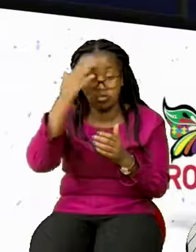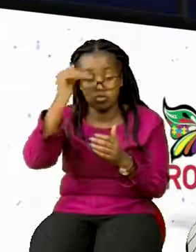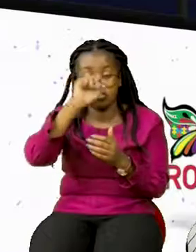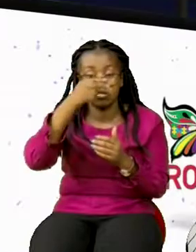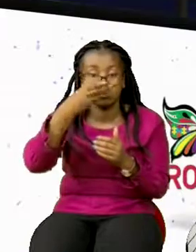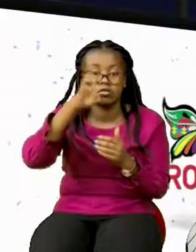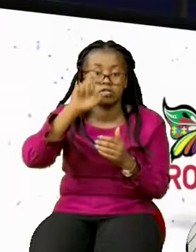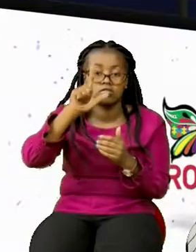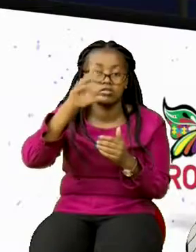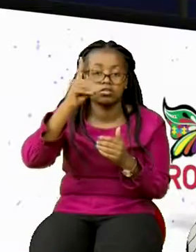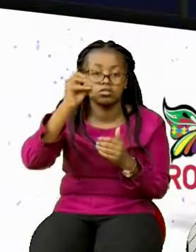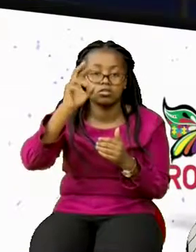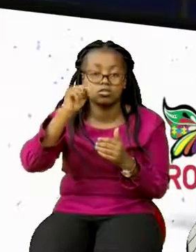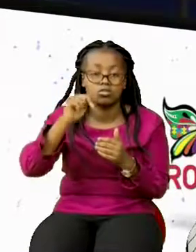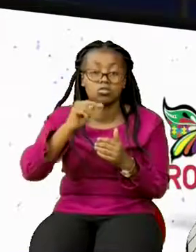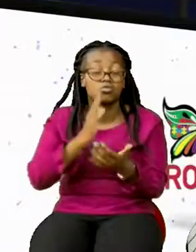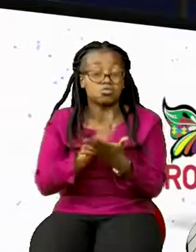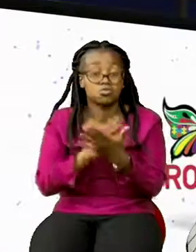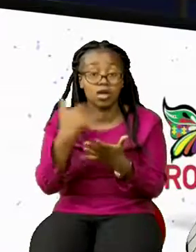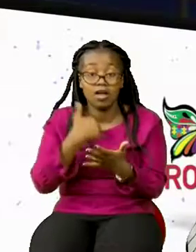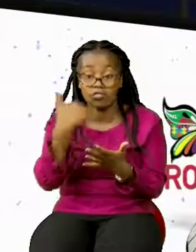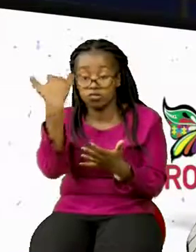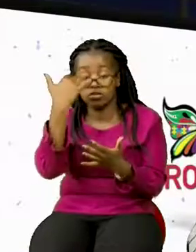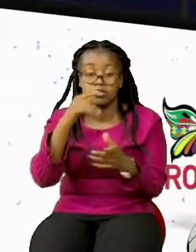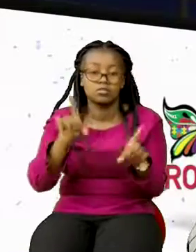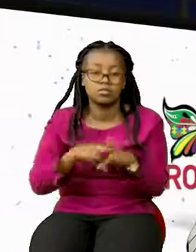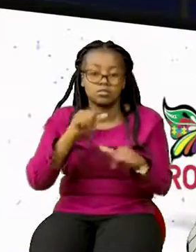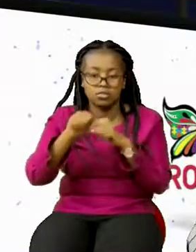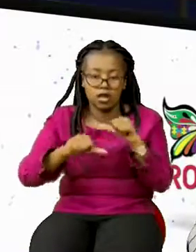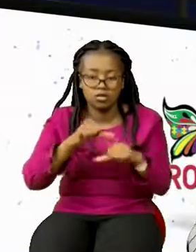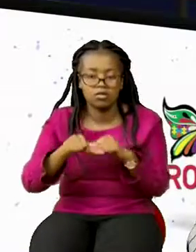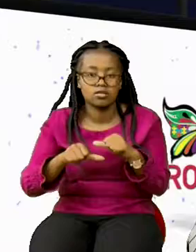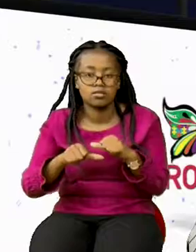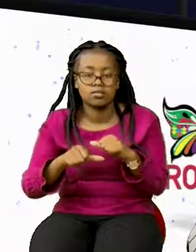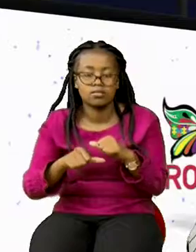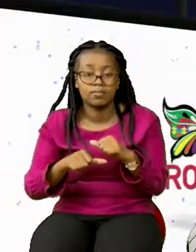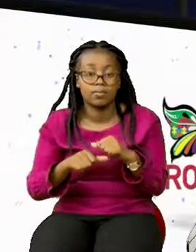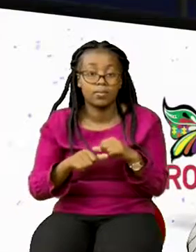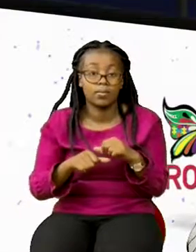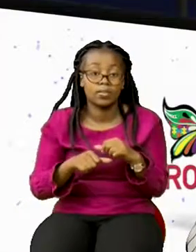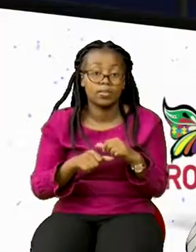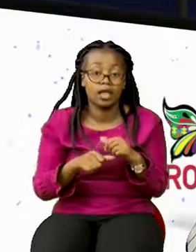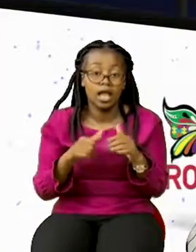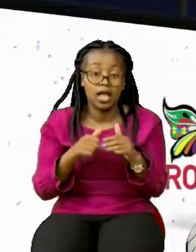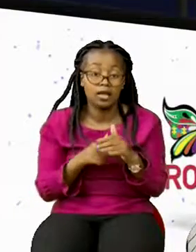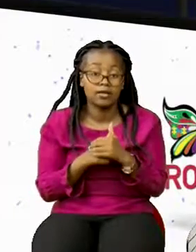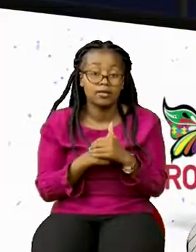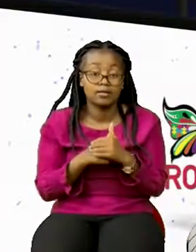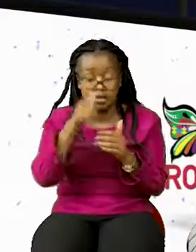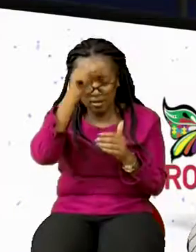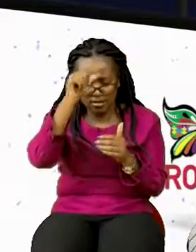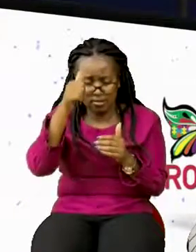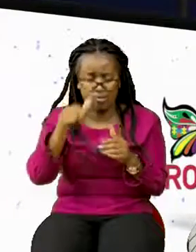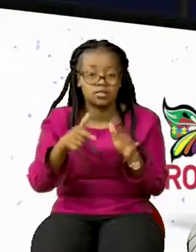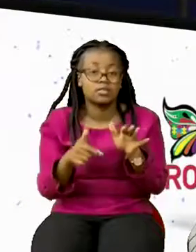actually autistic in real life, the same way he acts as a high-functioning Aussie and a genius at that in